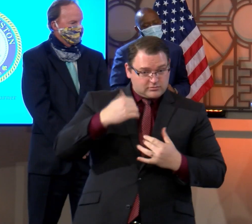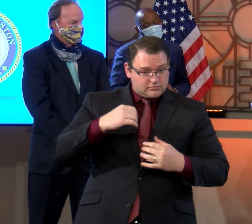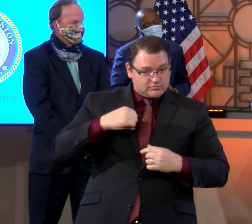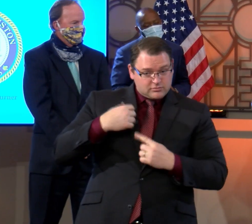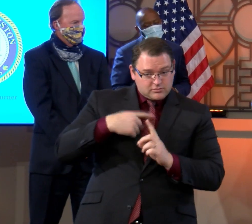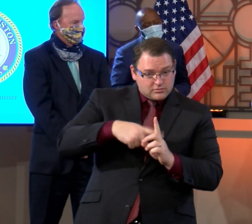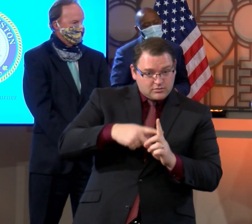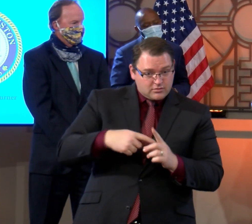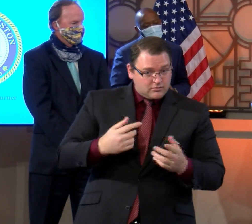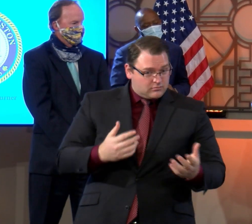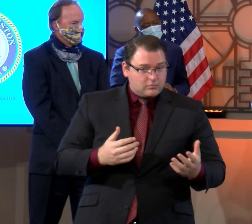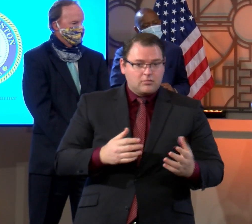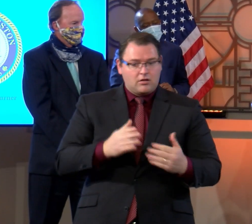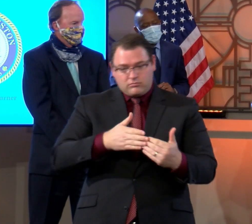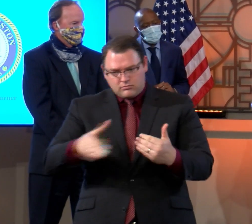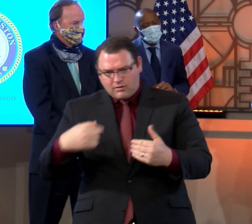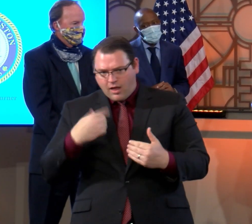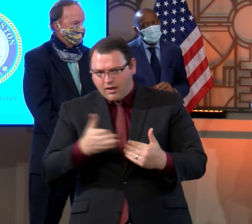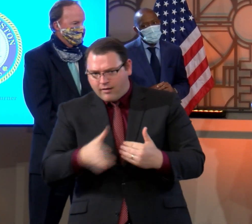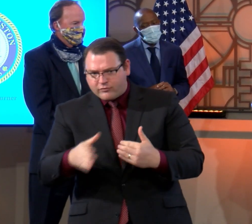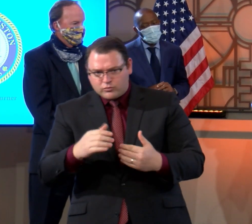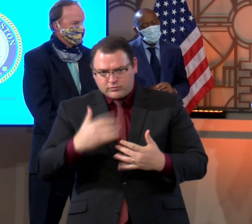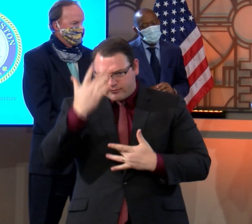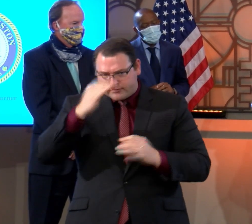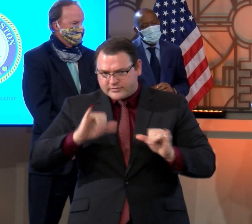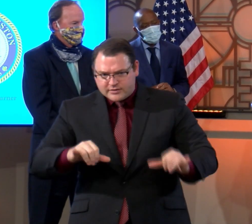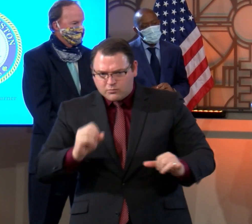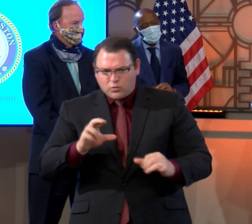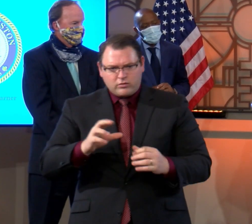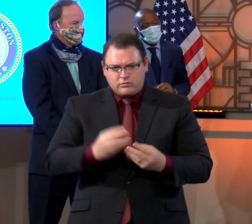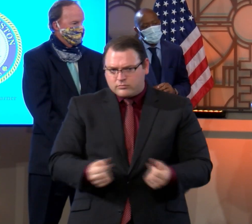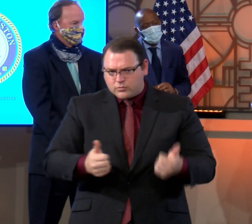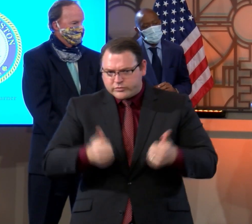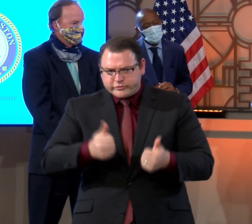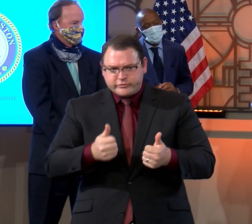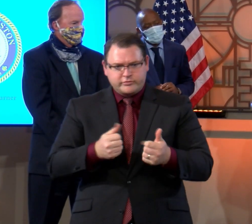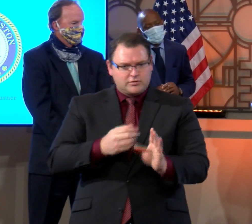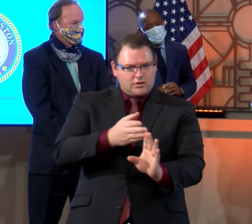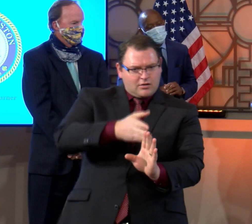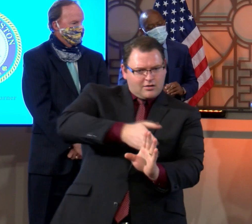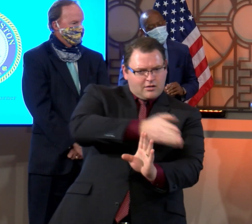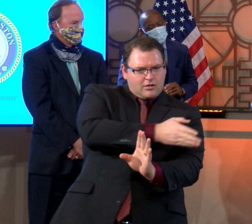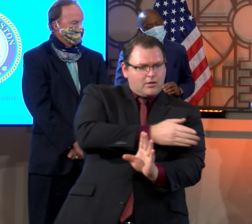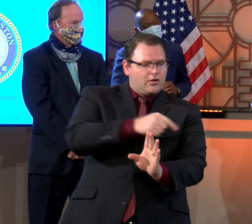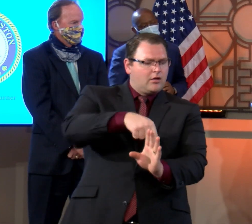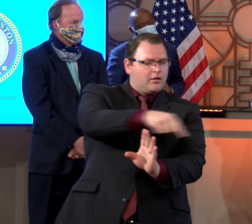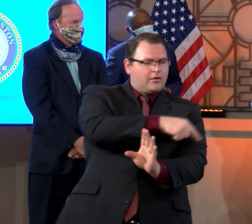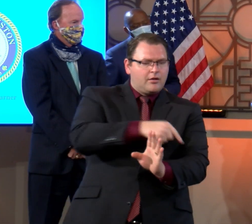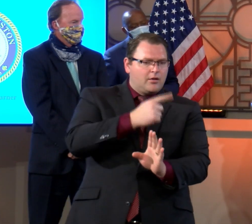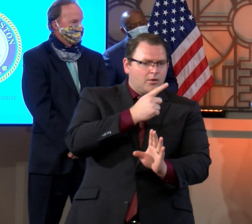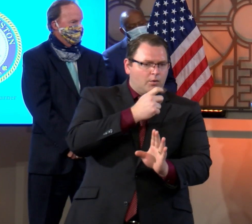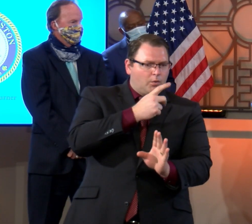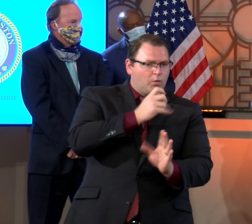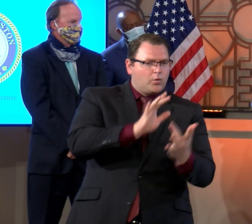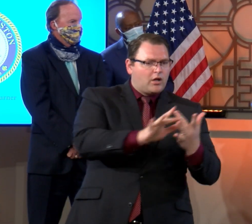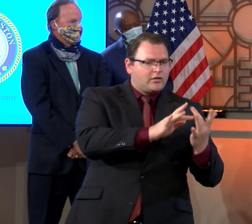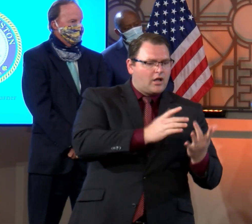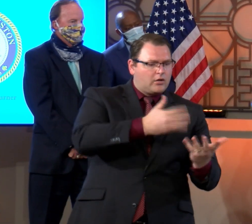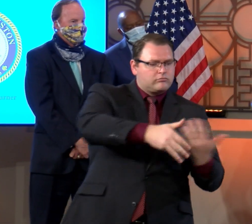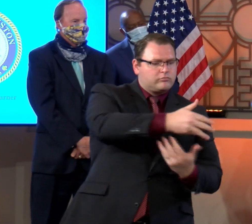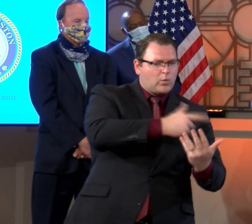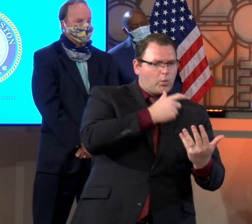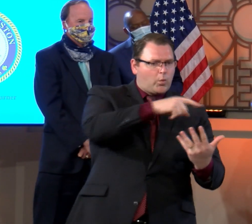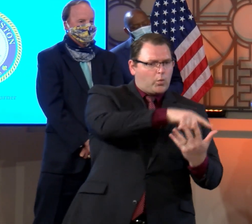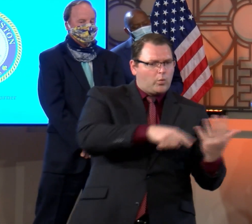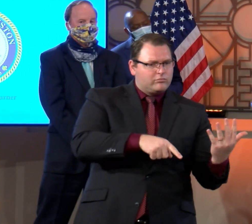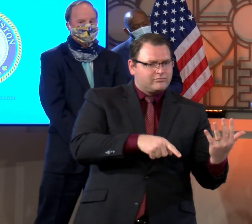then, and then based on that, try to figure out when, if they were infectious, when that was, and who they may have come in contact with. And you can imagine that's